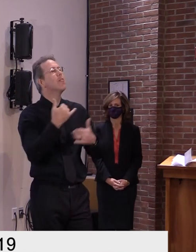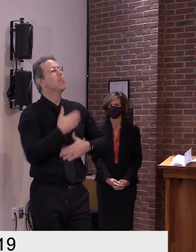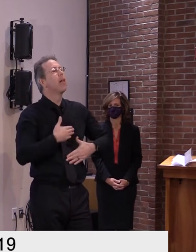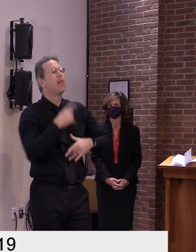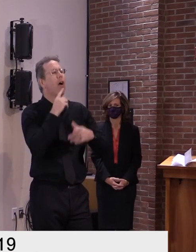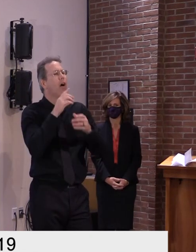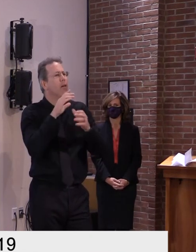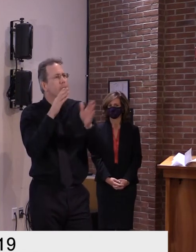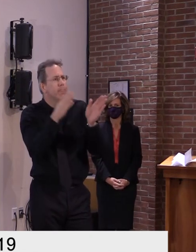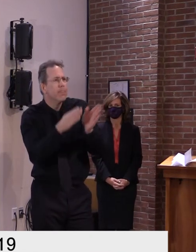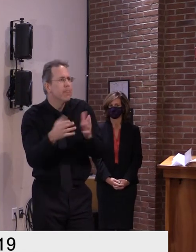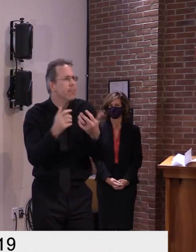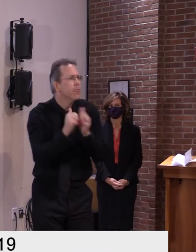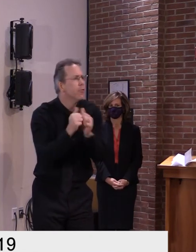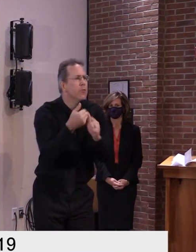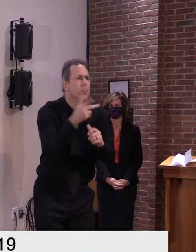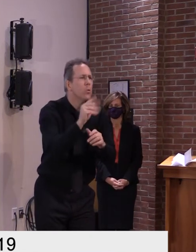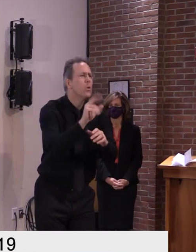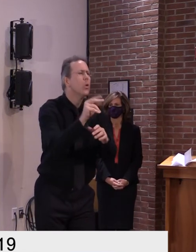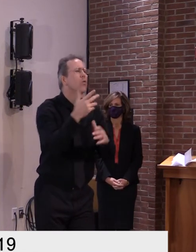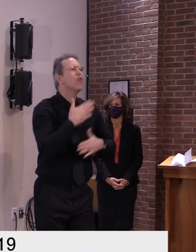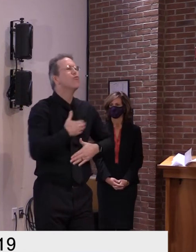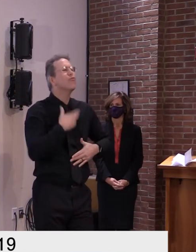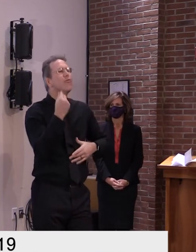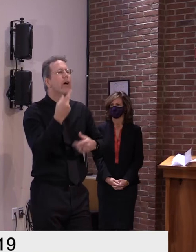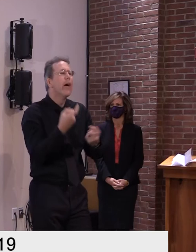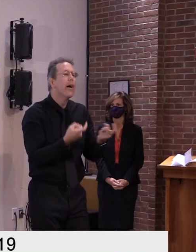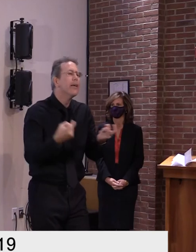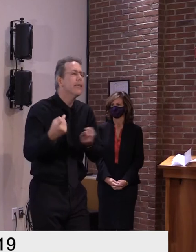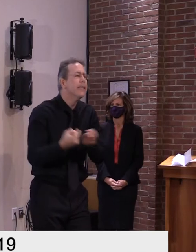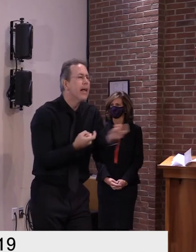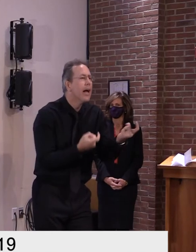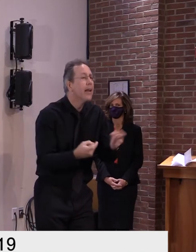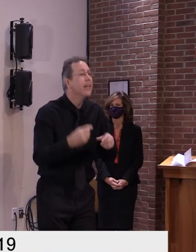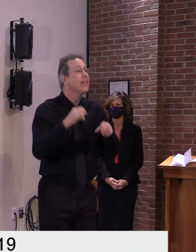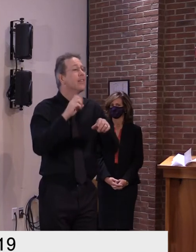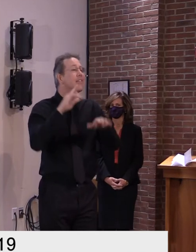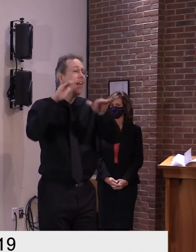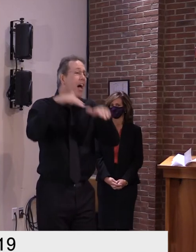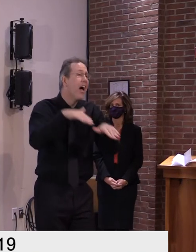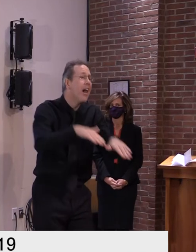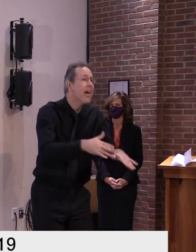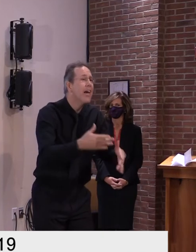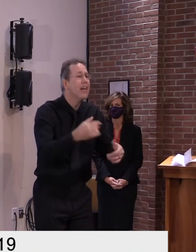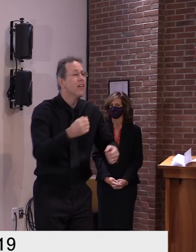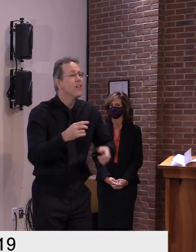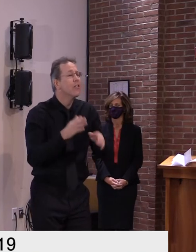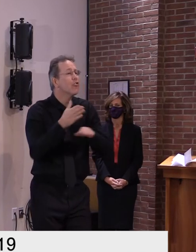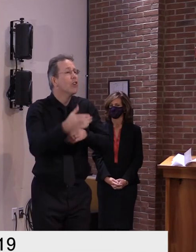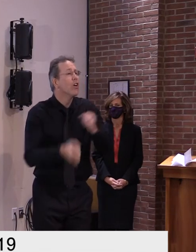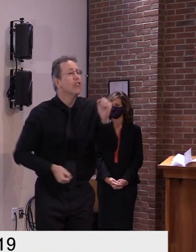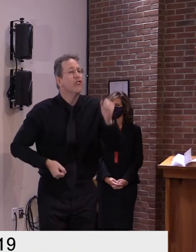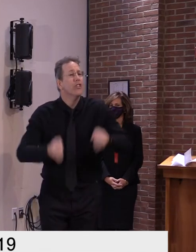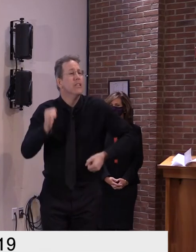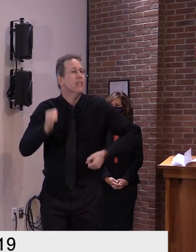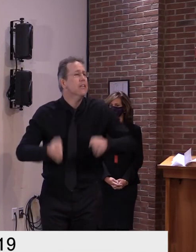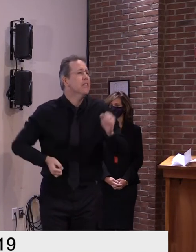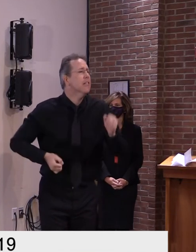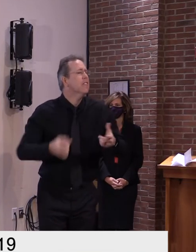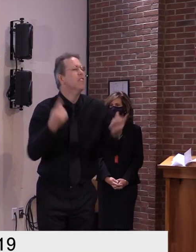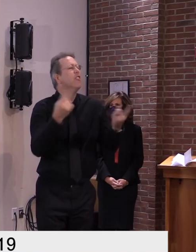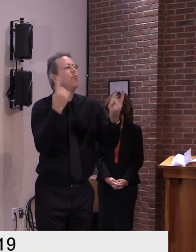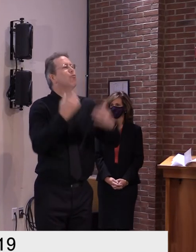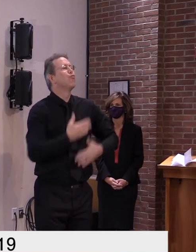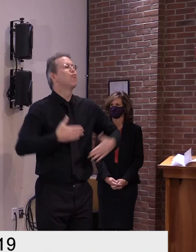skating or take your kids to a sledding hill. There's a lot of chatter right now that I'm seeing where people are concerned